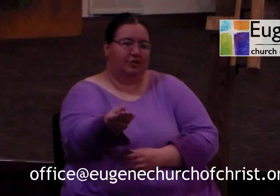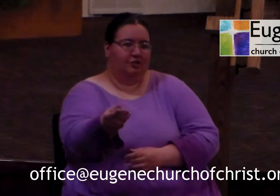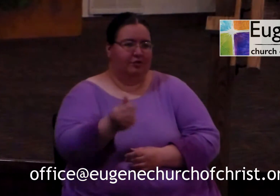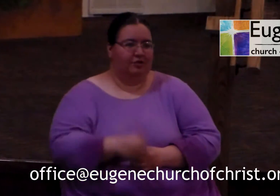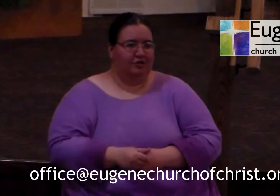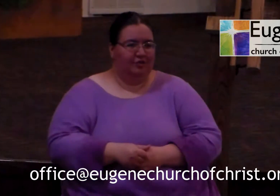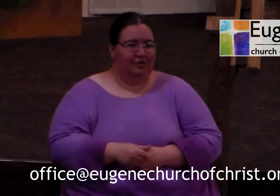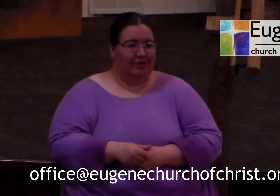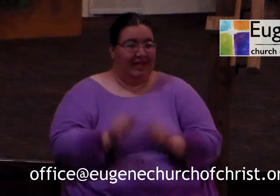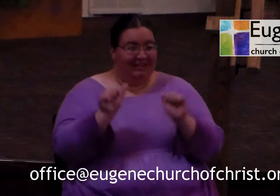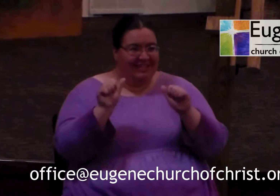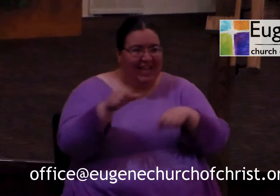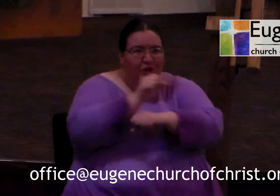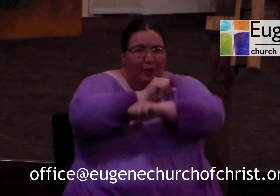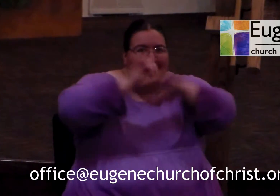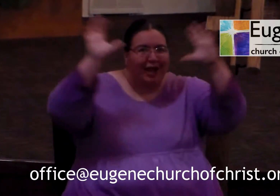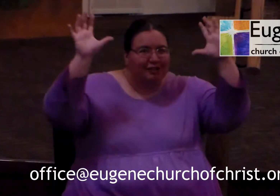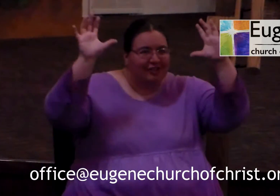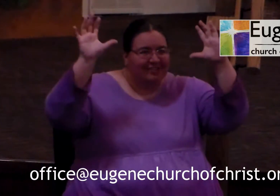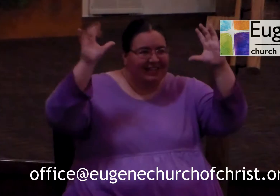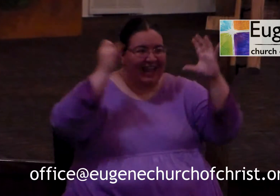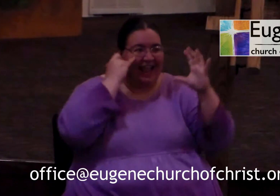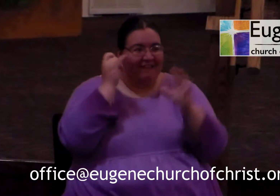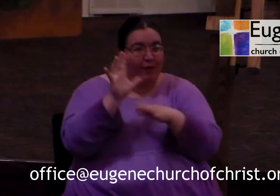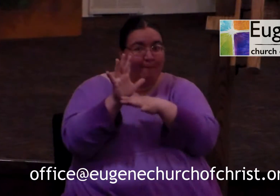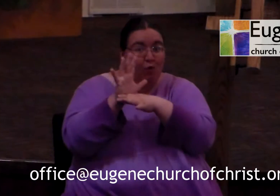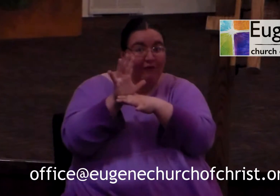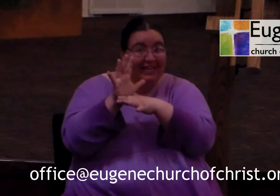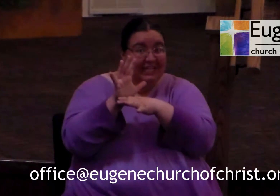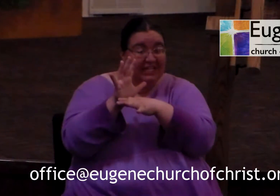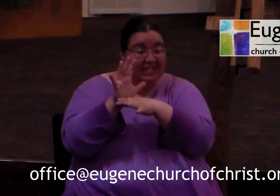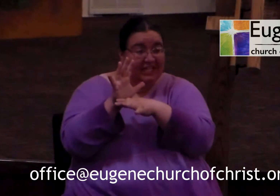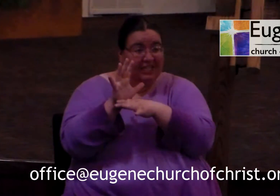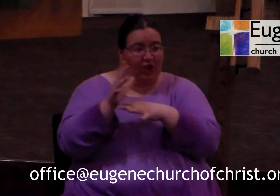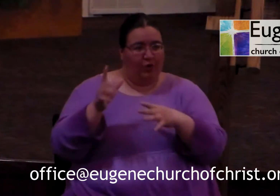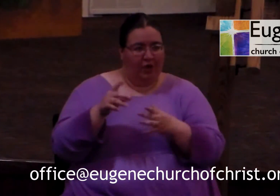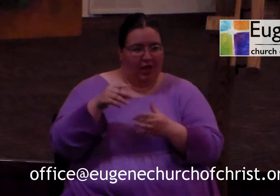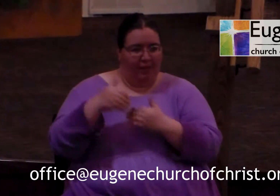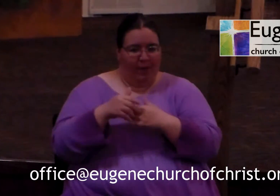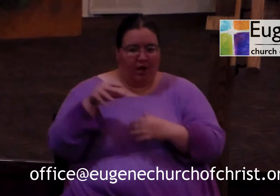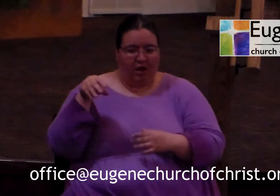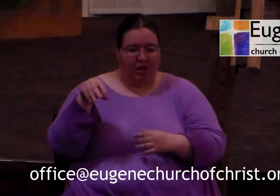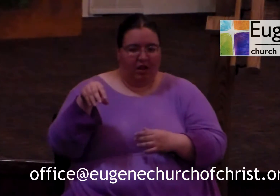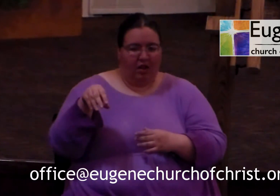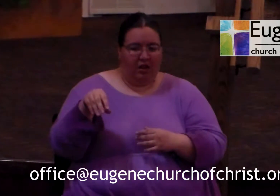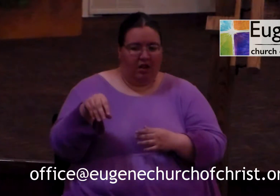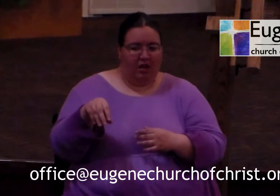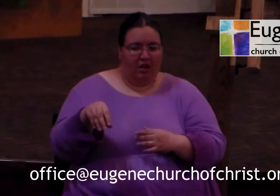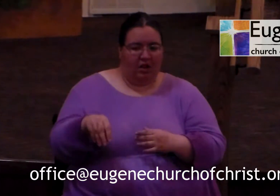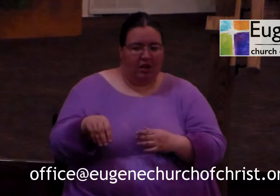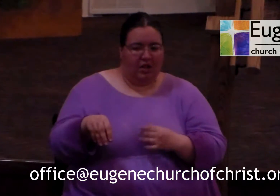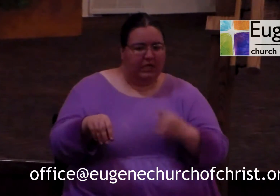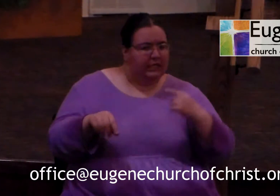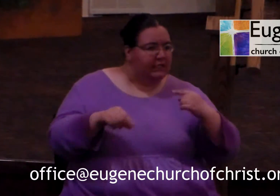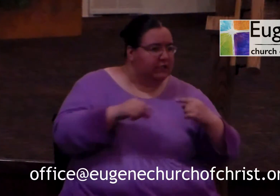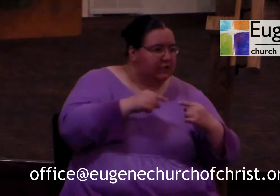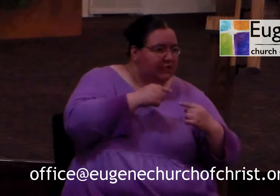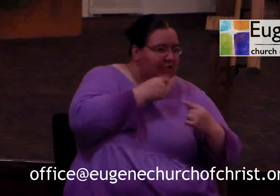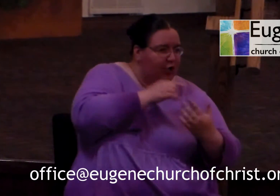watching this in a movie, this is where the mysterious music begins to play. And all of this drama begins to unfold before them. And as he dips